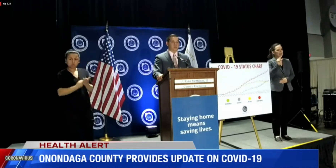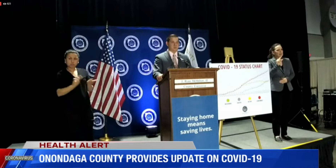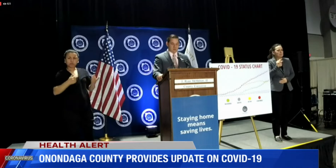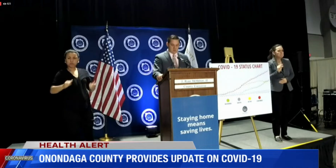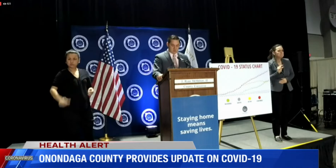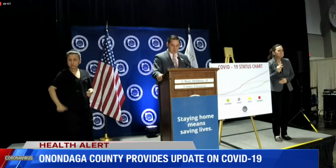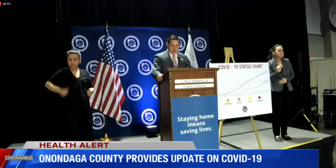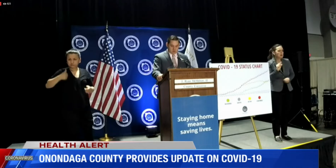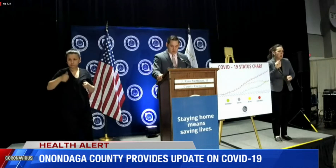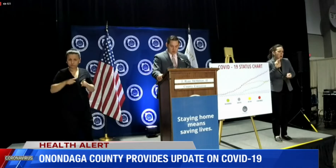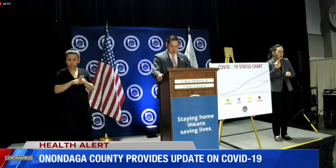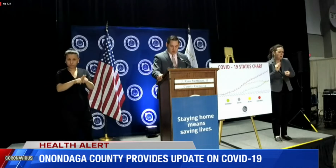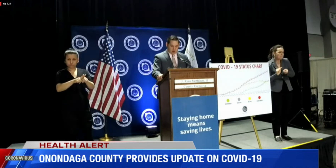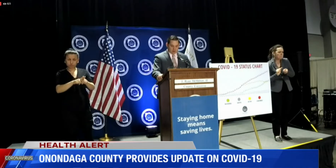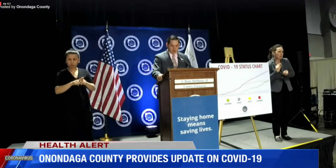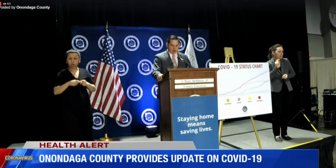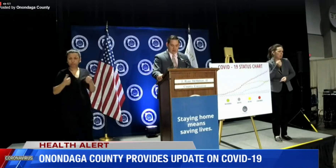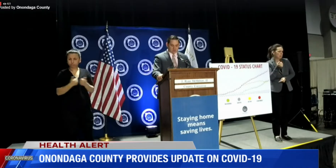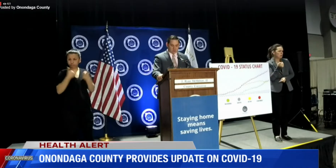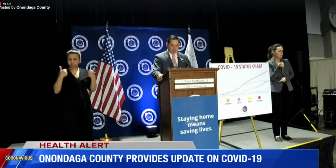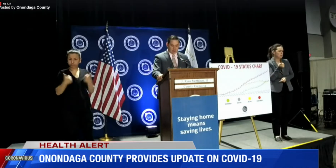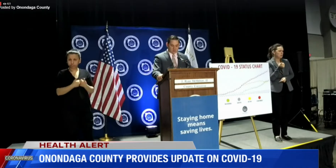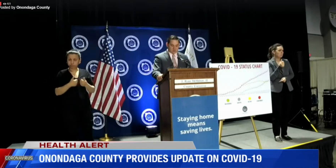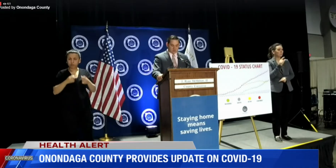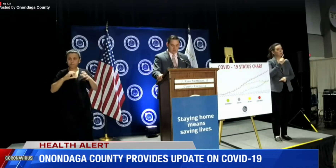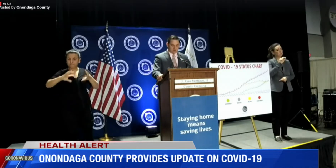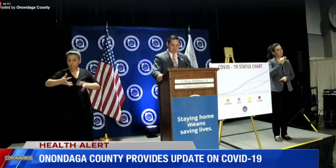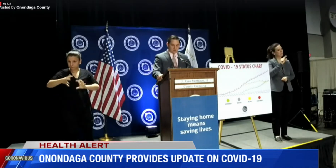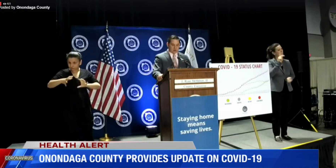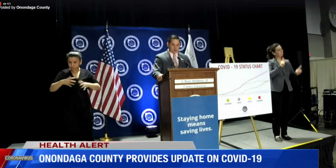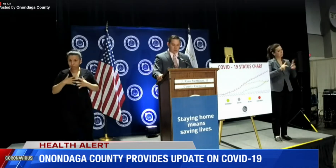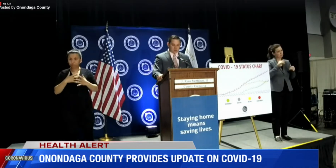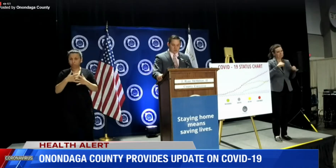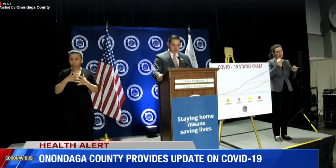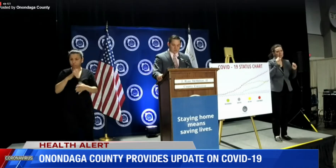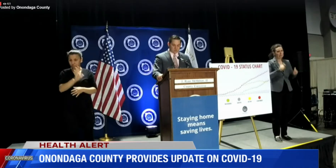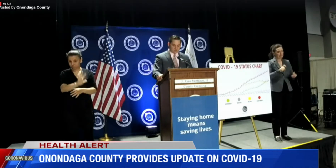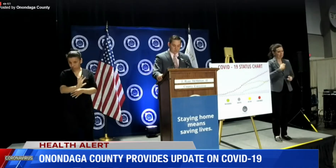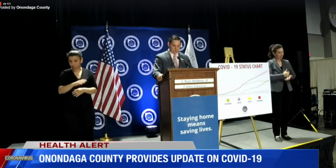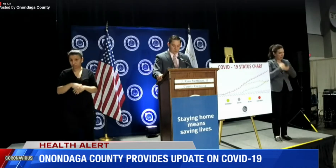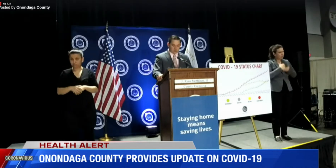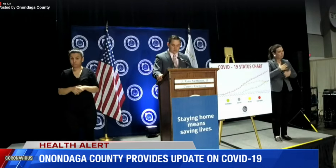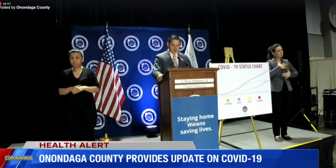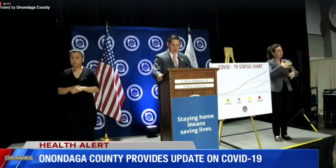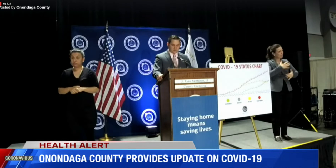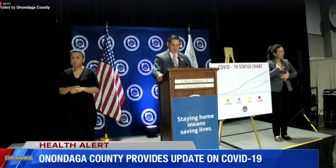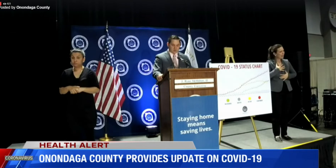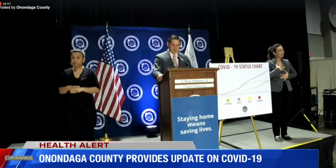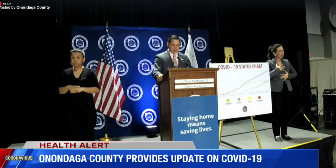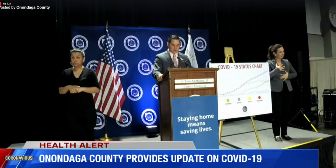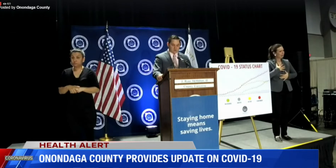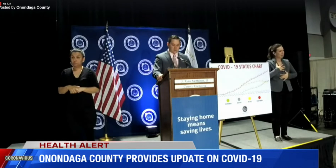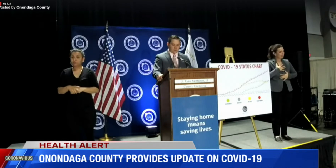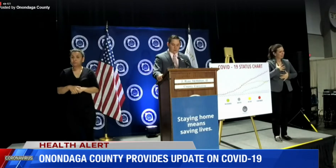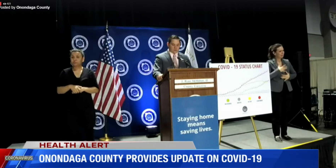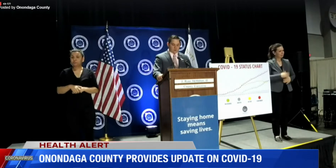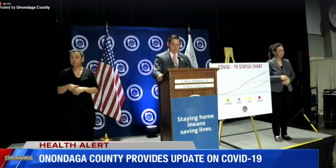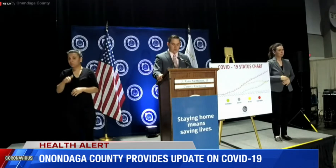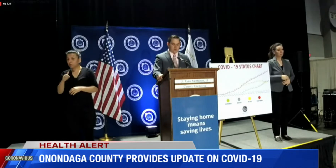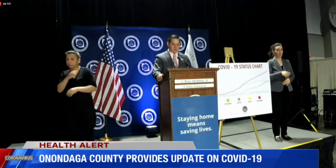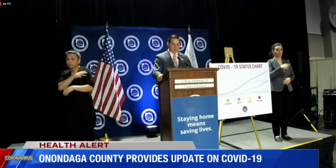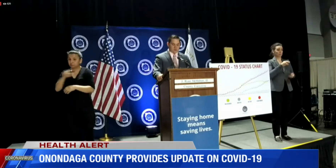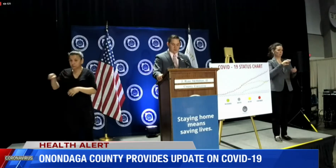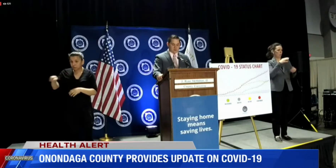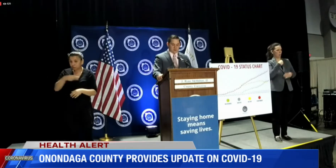breathe. Out of our hospitalized, we have 32 Caucasians, 10 African Americans, 4 of